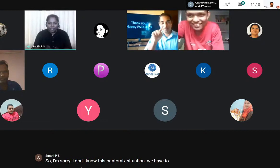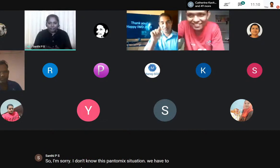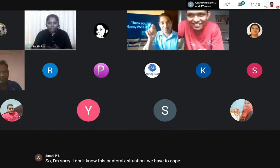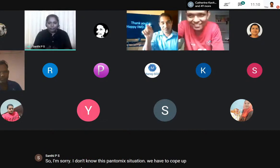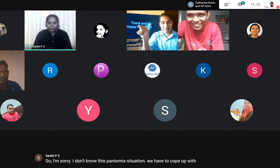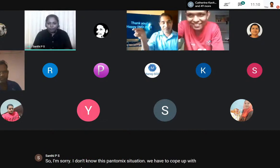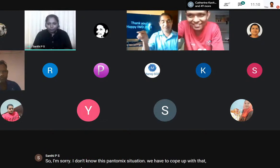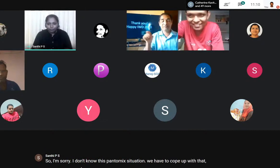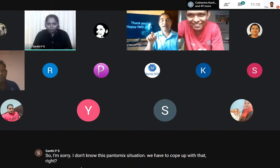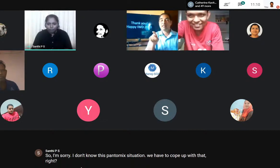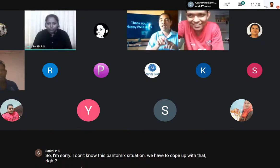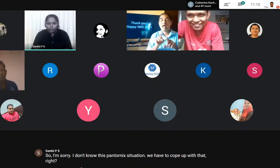right?